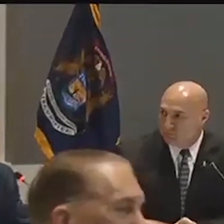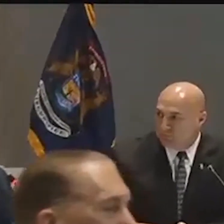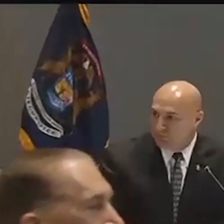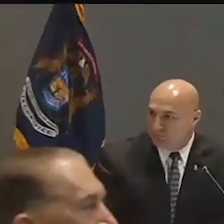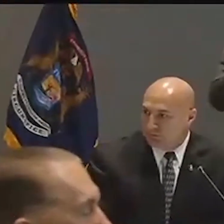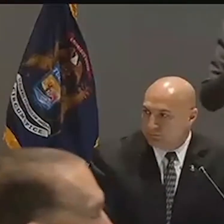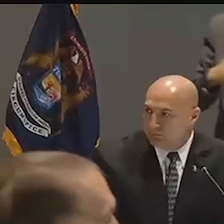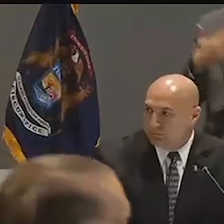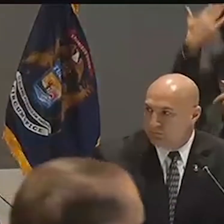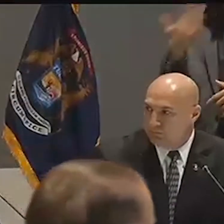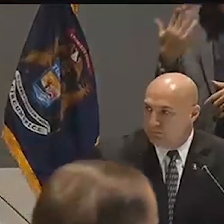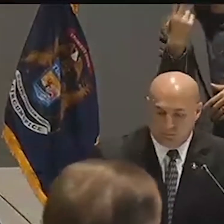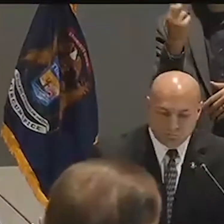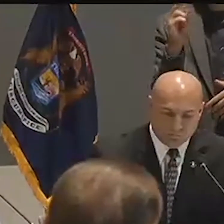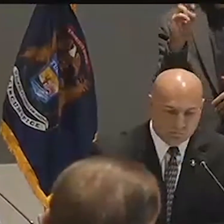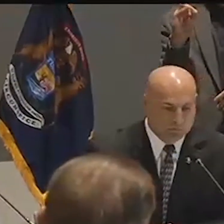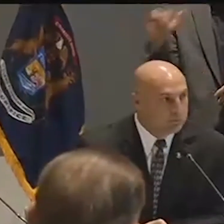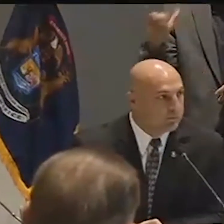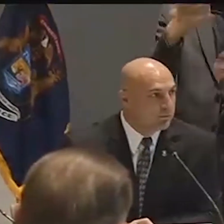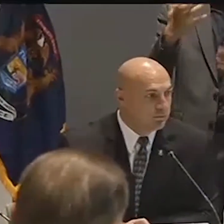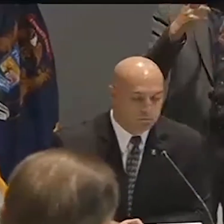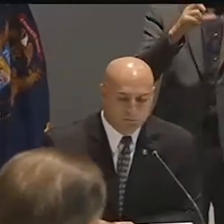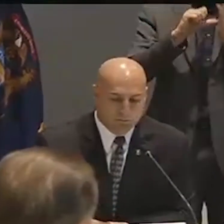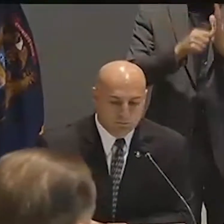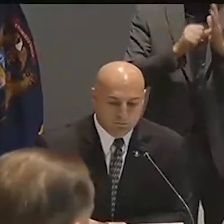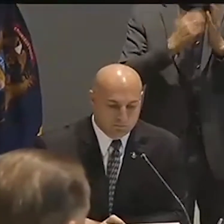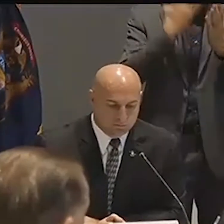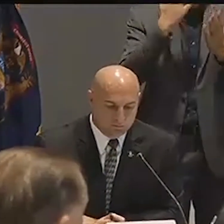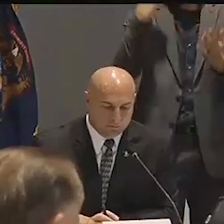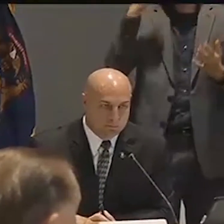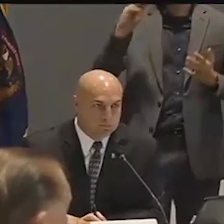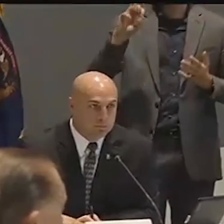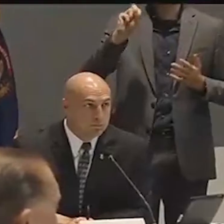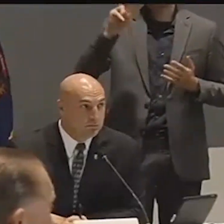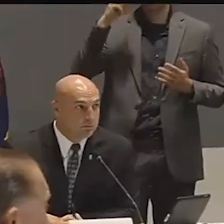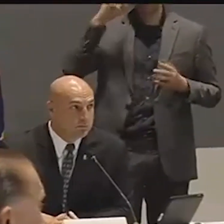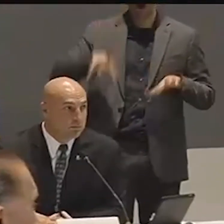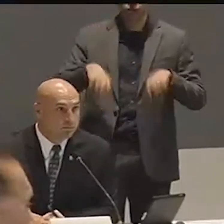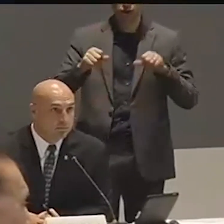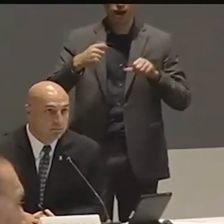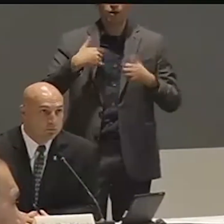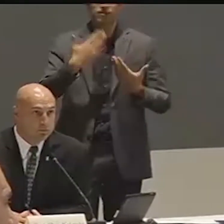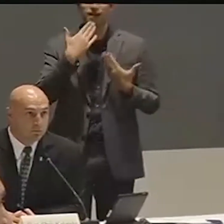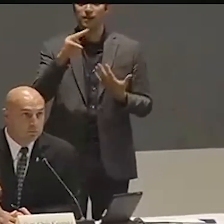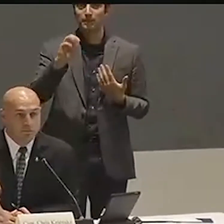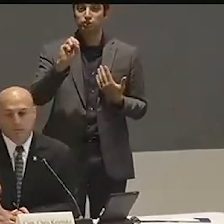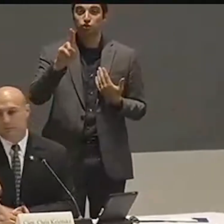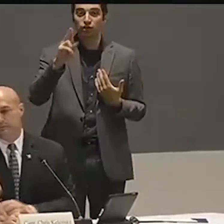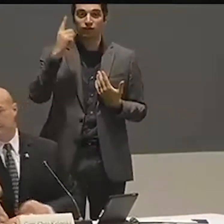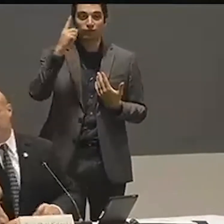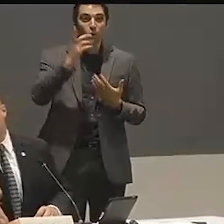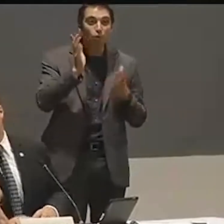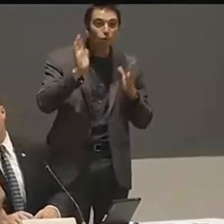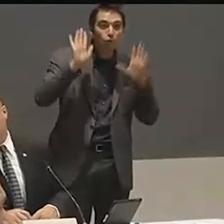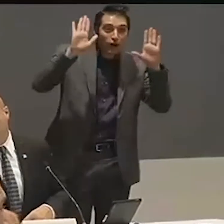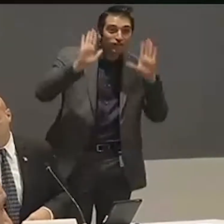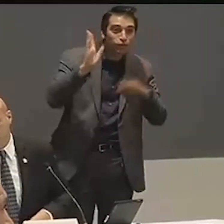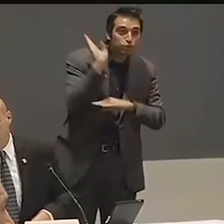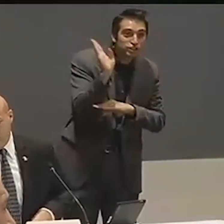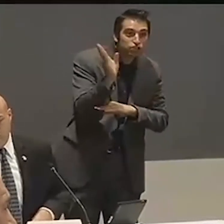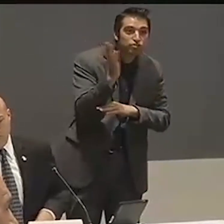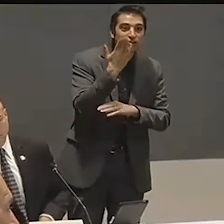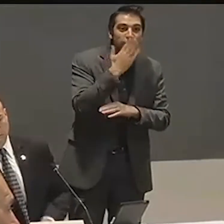Thanks, Harvey. I just, again, reiterate, I want to thank Michigan State for hosting us. I want to thank Michigan State for a great presentation. So thank